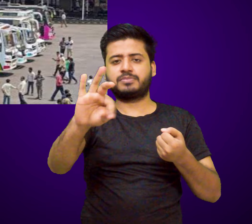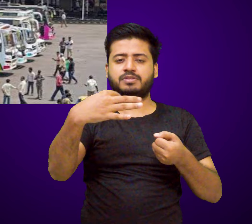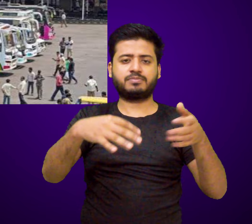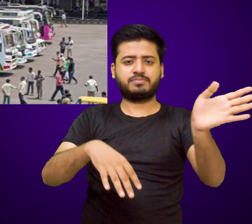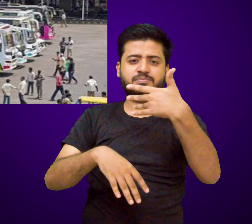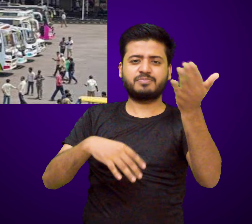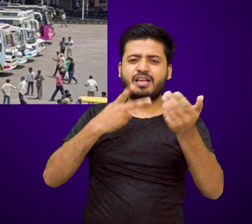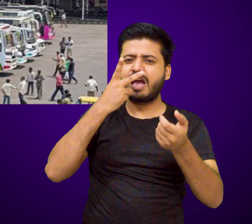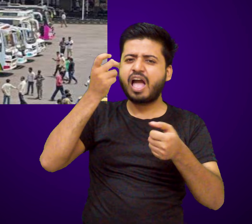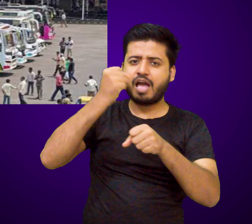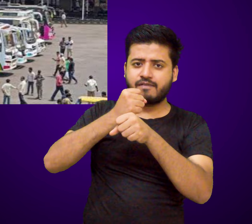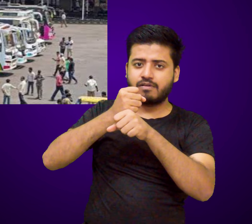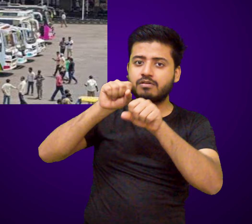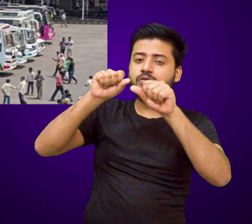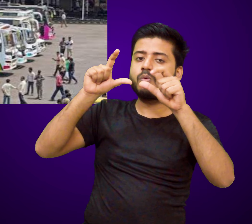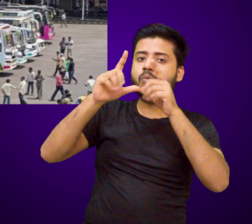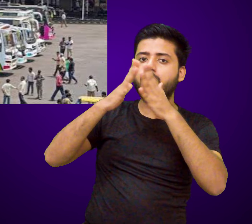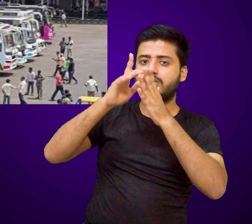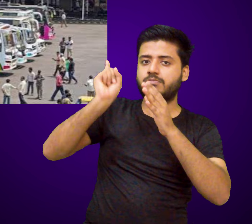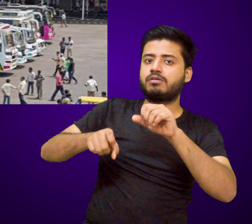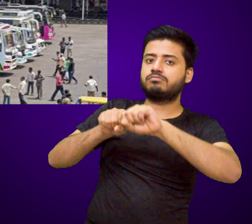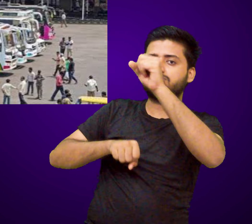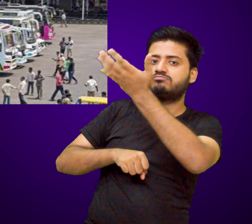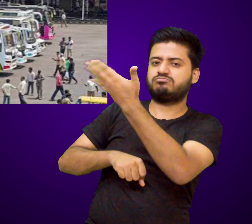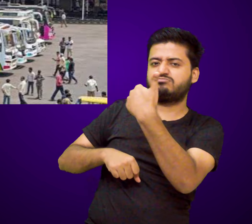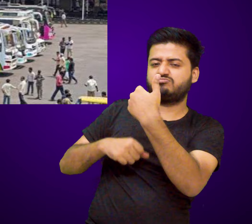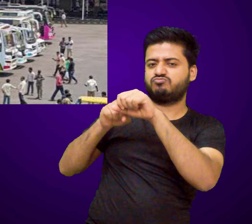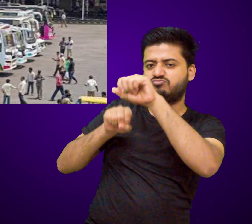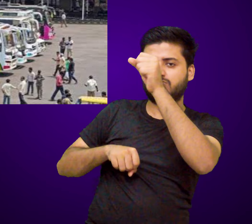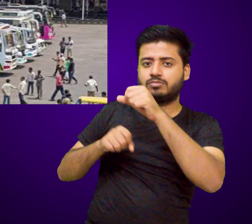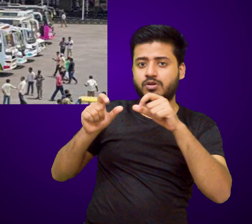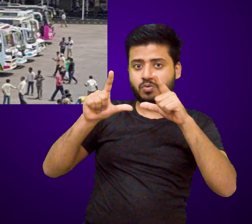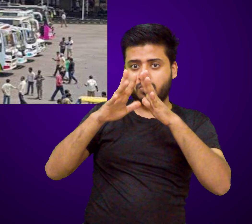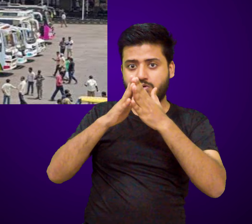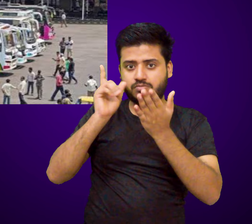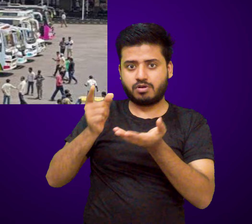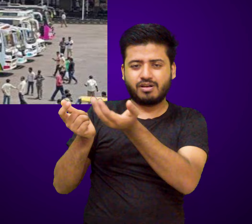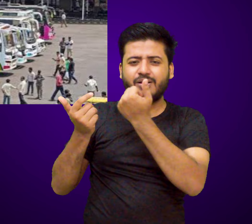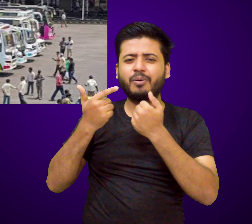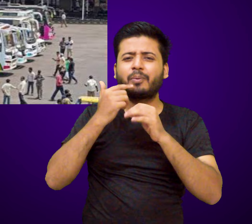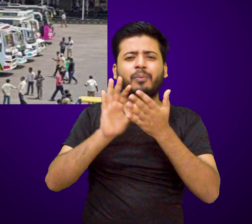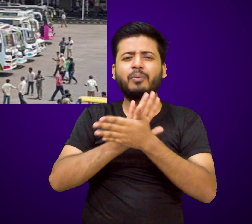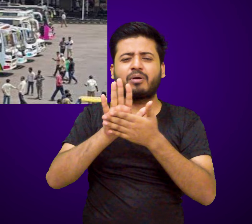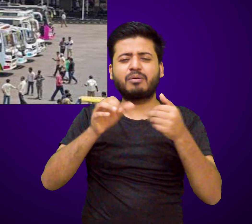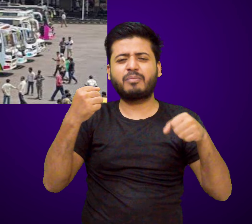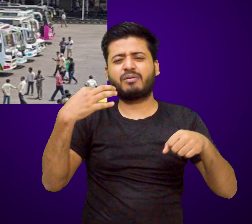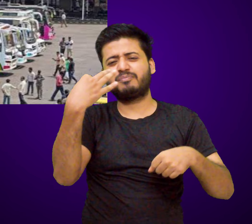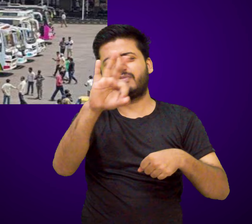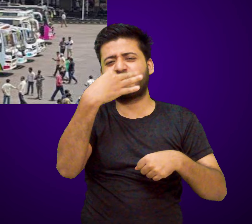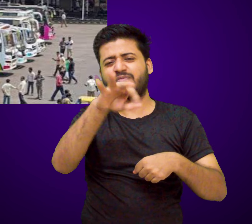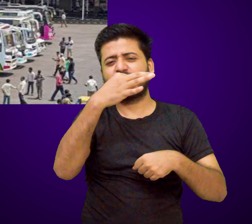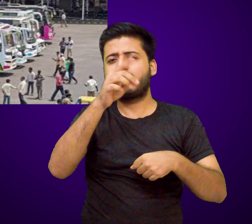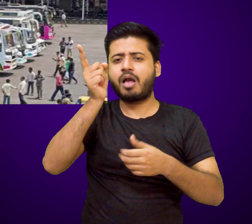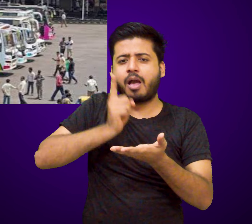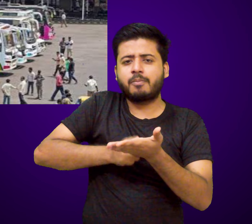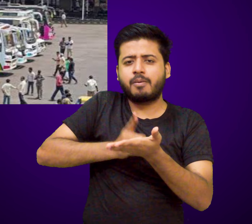positive tone. Thank the reviewer for their time and consideration. Reiterate that you look forward to a thorough review of your